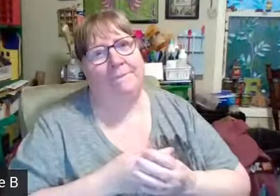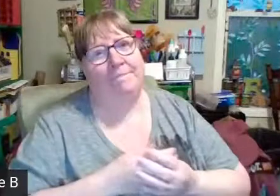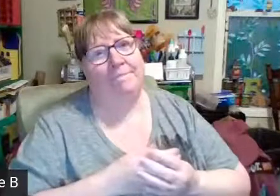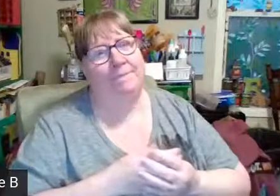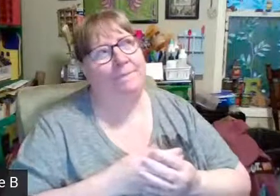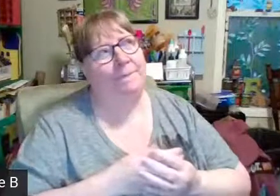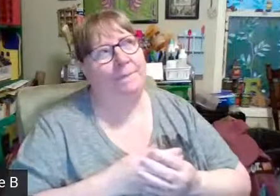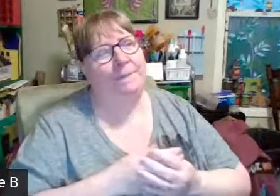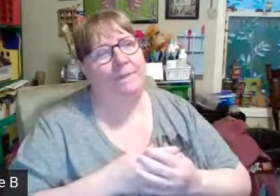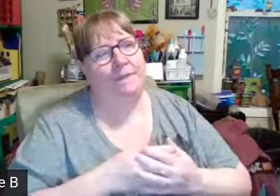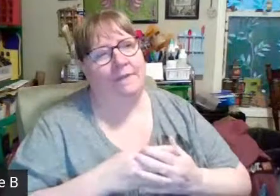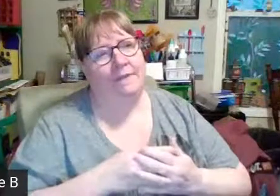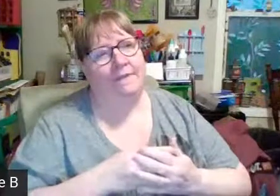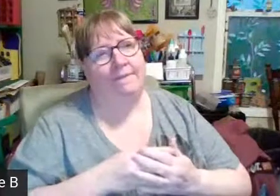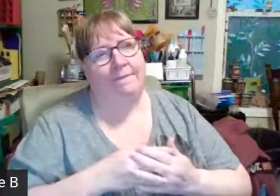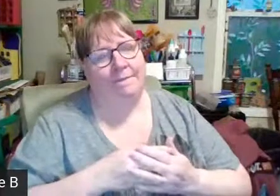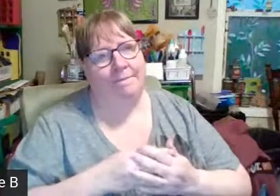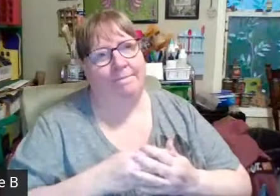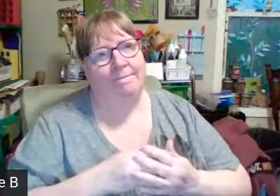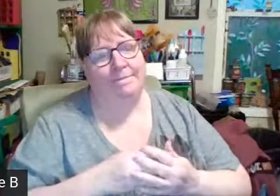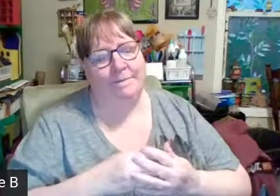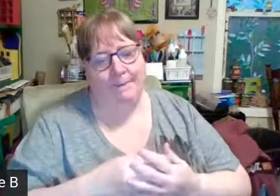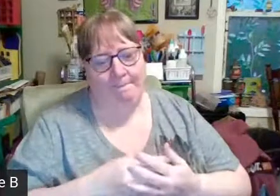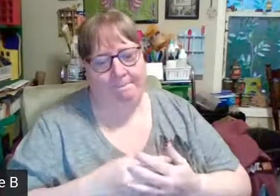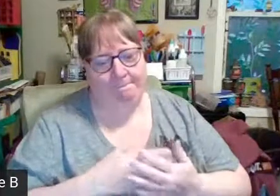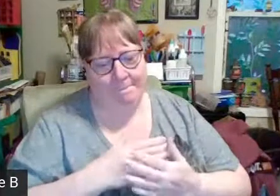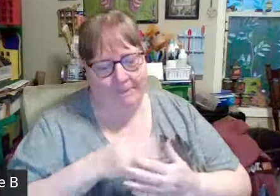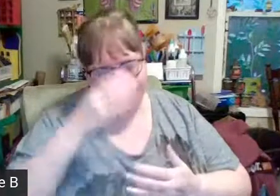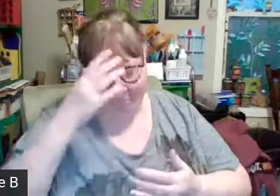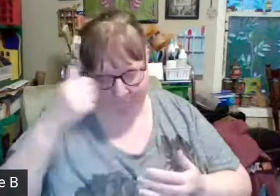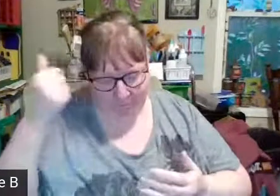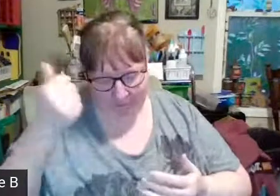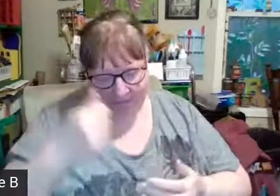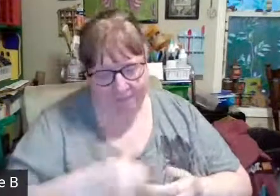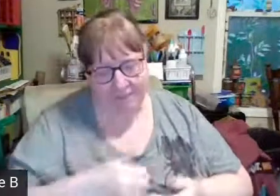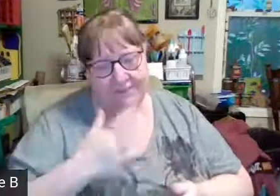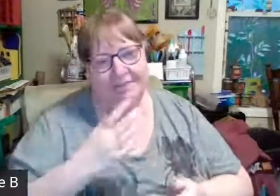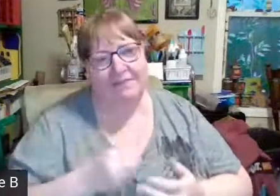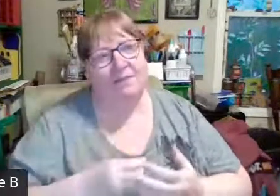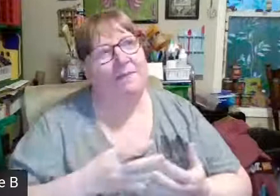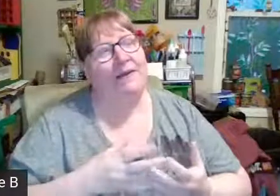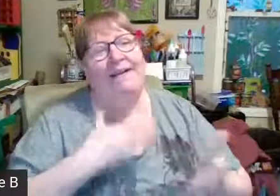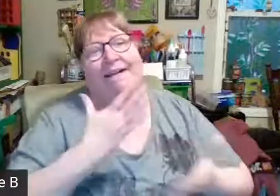about figuring the best ways to make everybody as happy as possible, but while staying in budget,